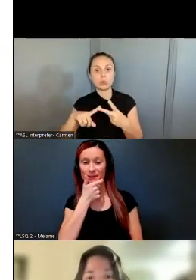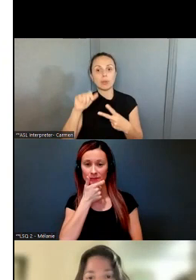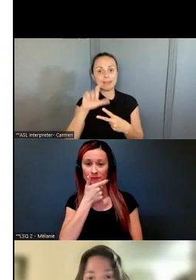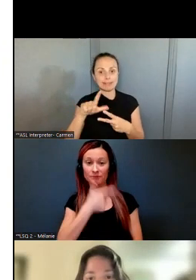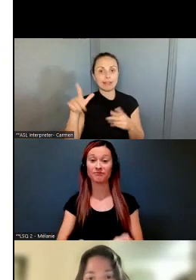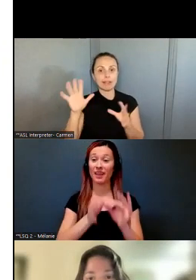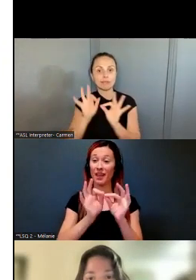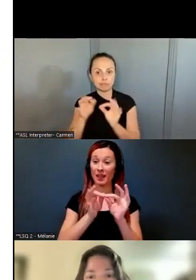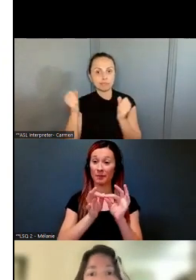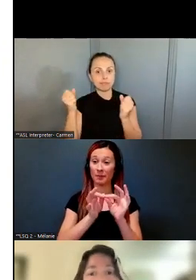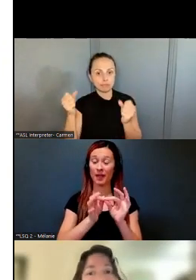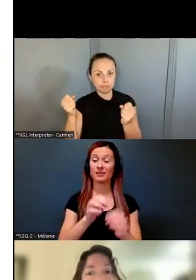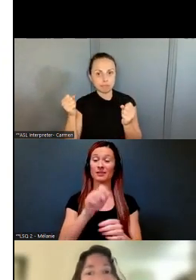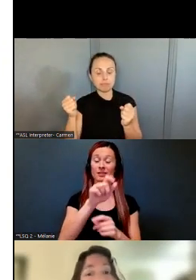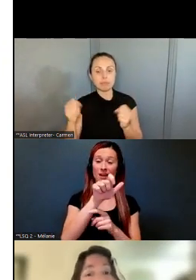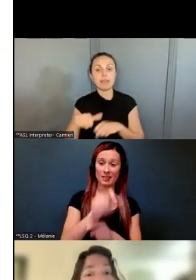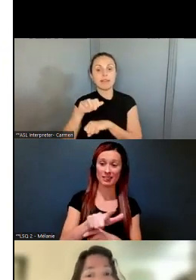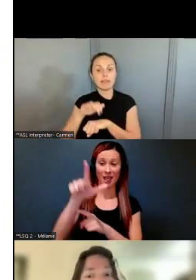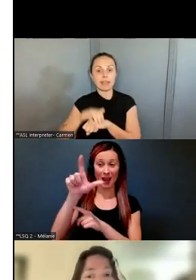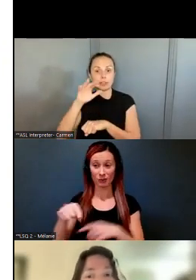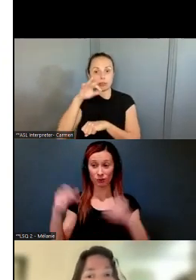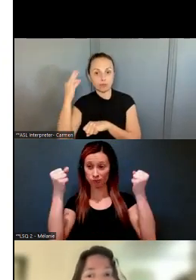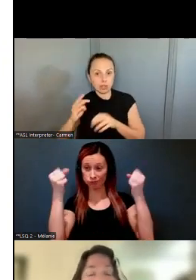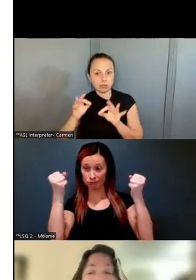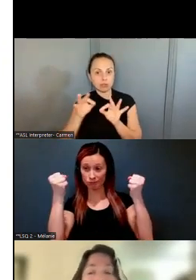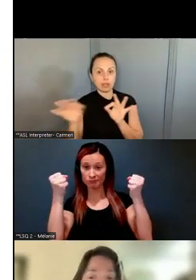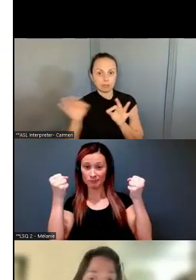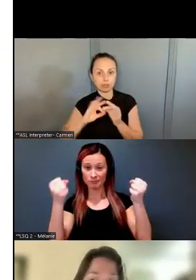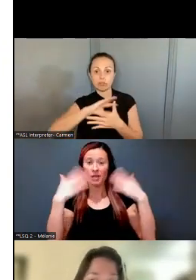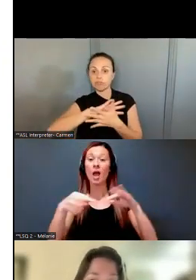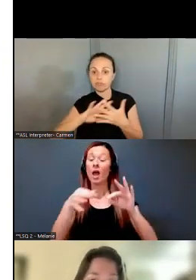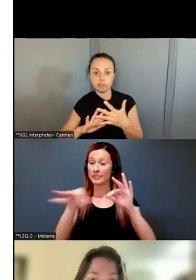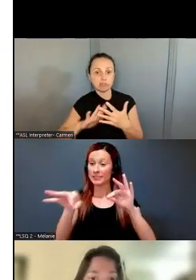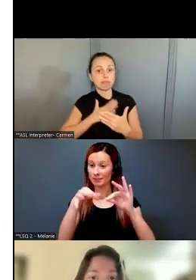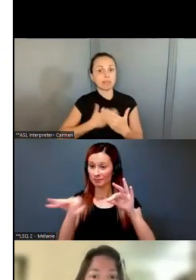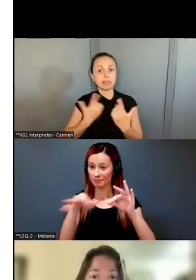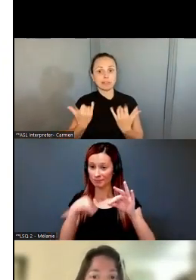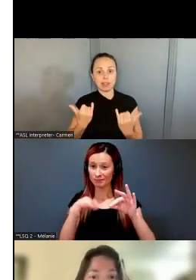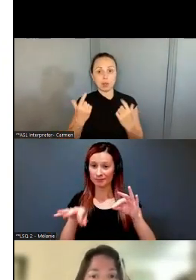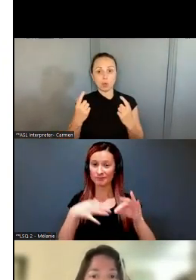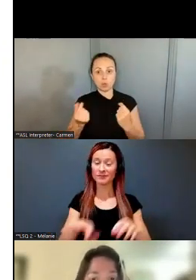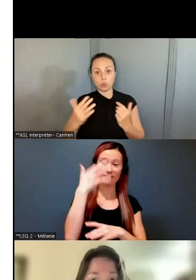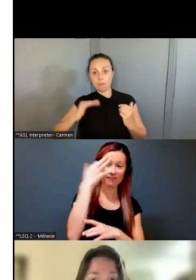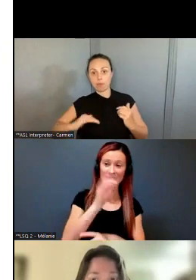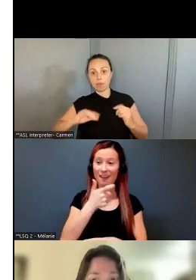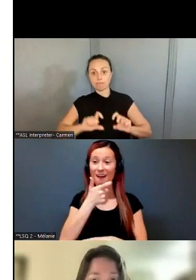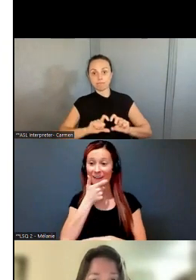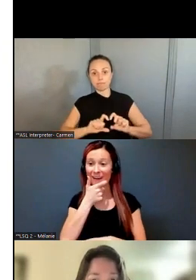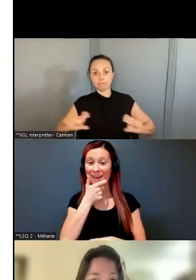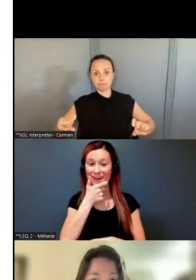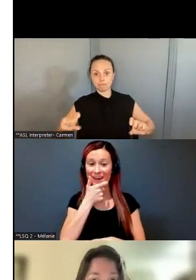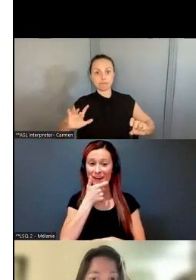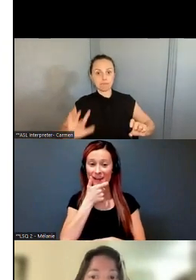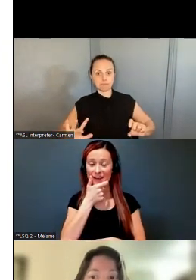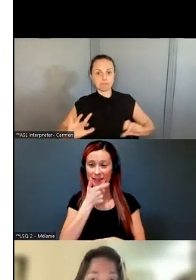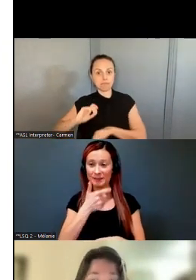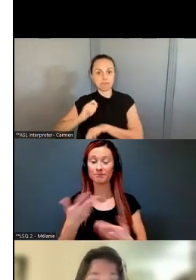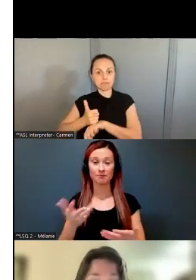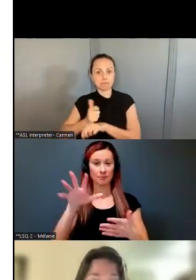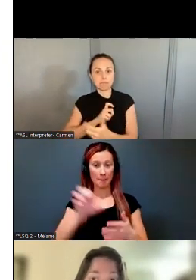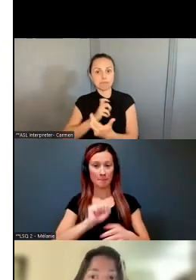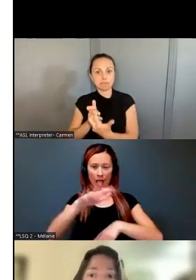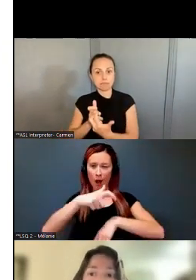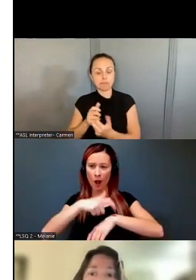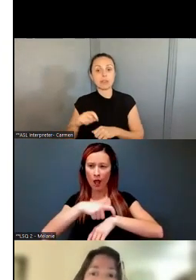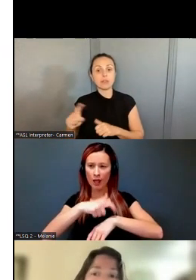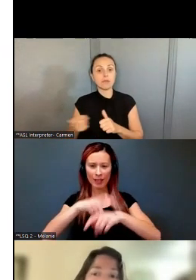ASL interpretation, English and French captioning. So please take a moment to adjust your settings as appropriate.